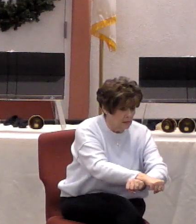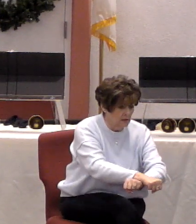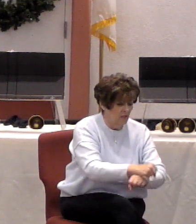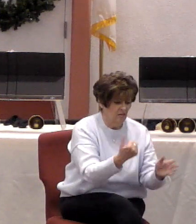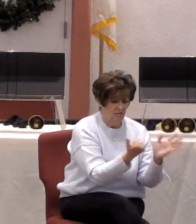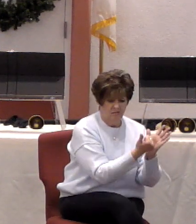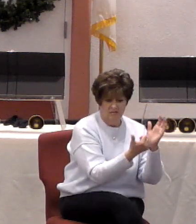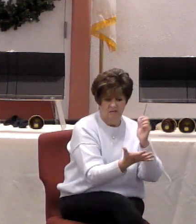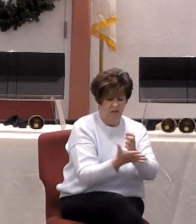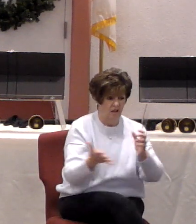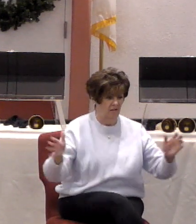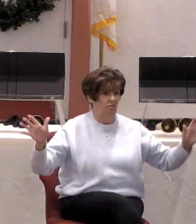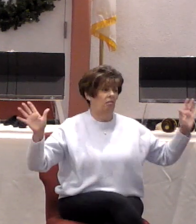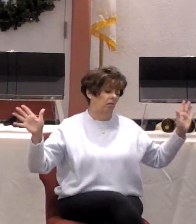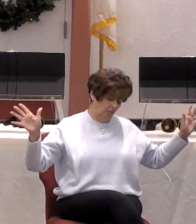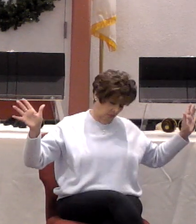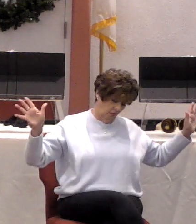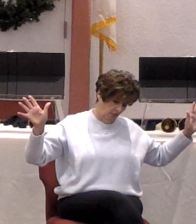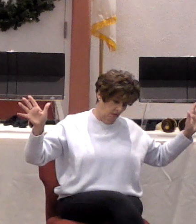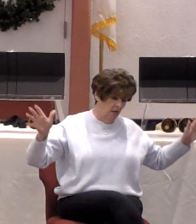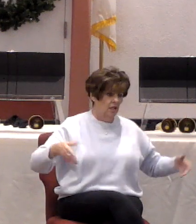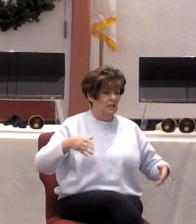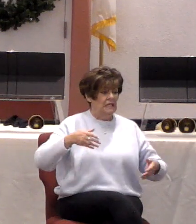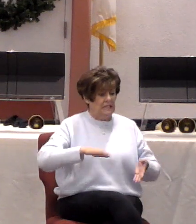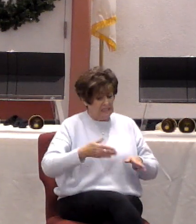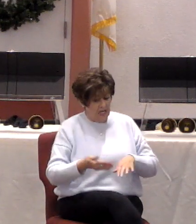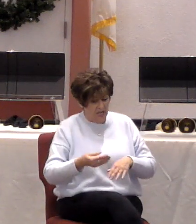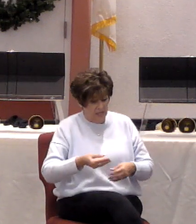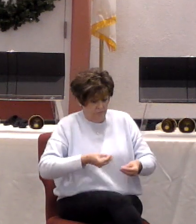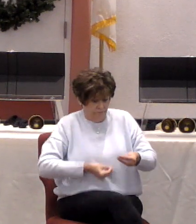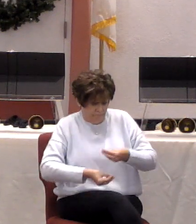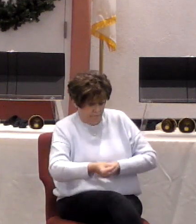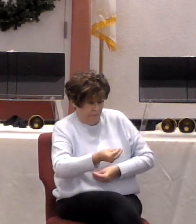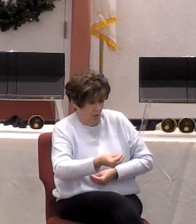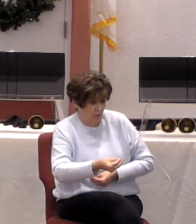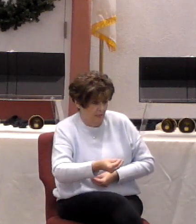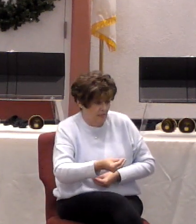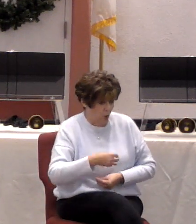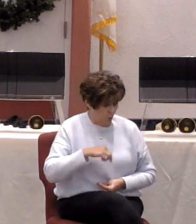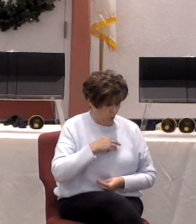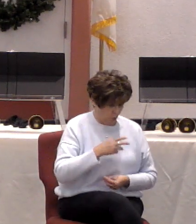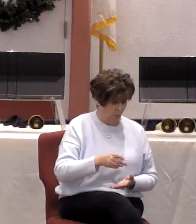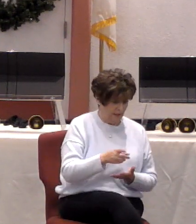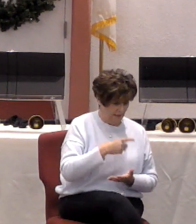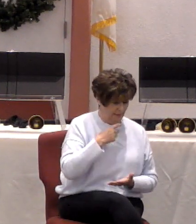crucified. He died in our place, being the perfect sacrifice, the death that we deserved to